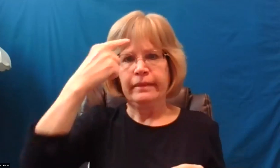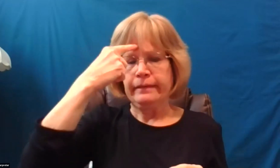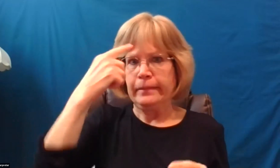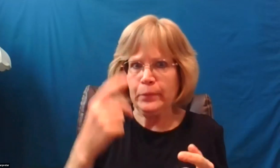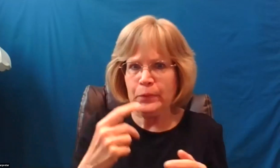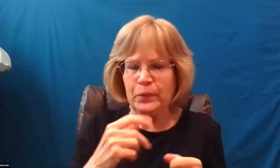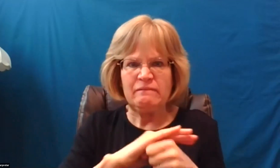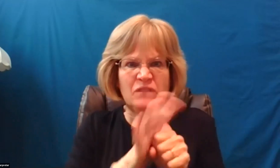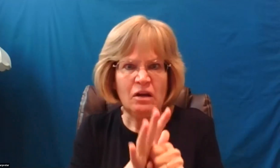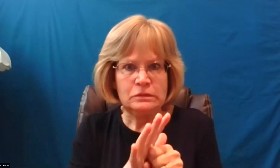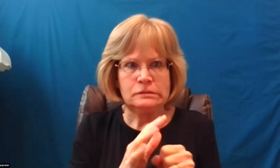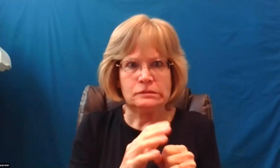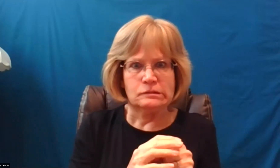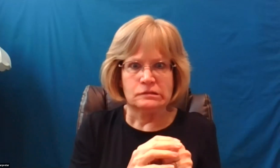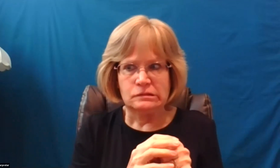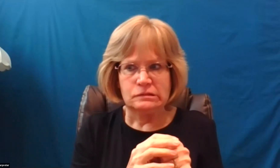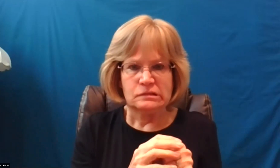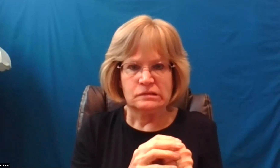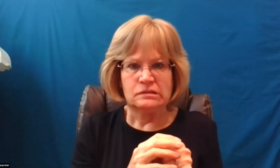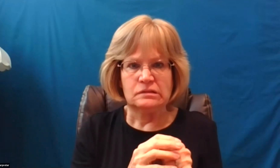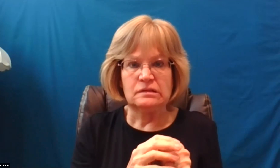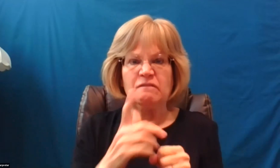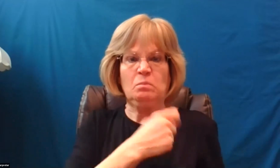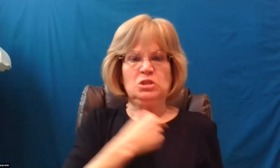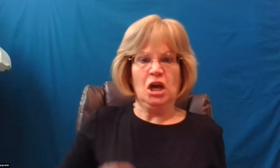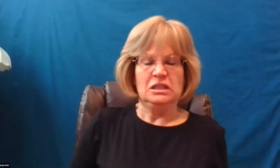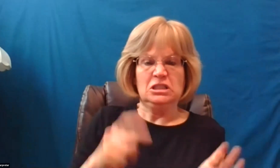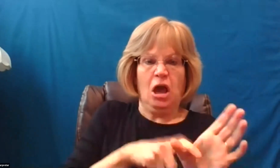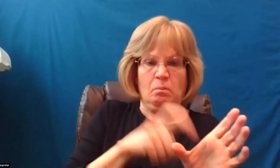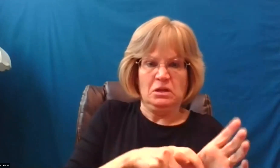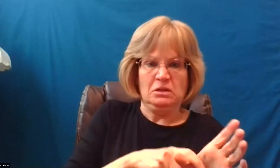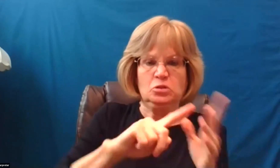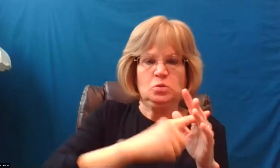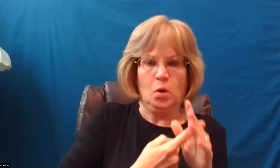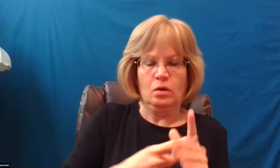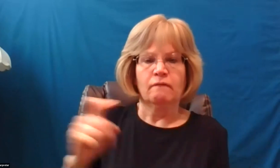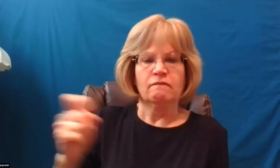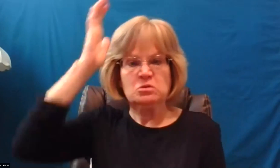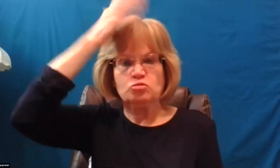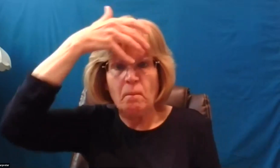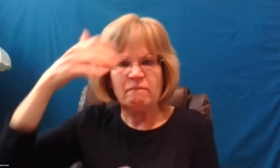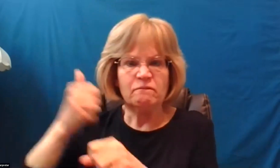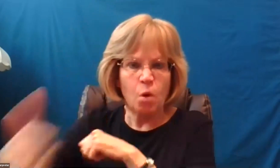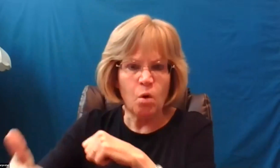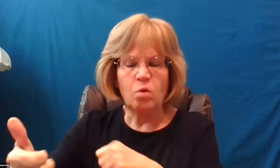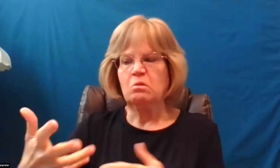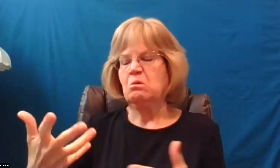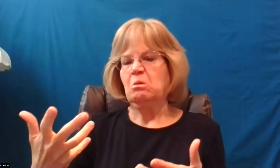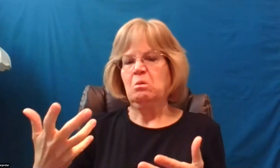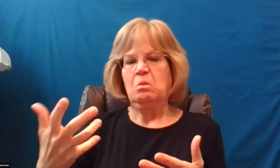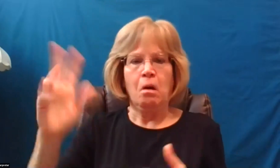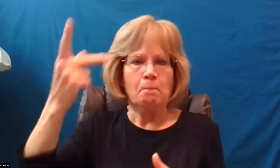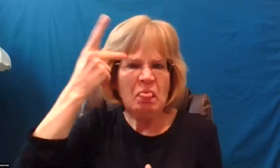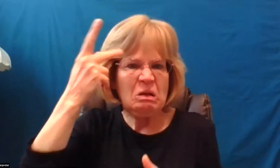the virus. Why? It's the Chinese Communist Party. Why? It's Mr. Trump. Why? It's